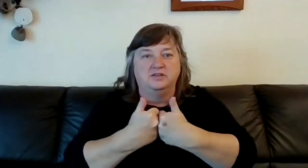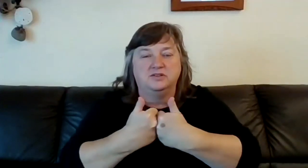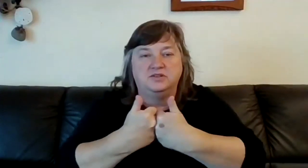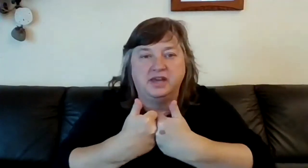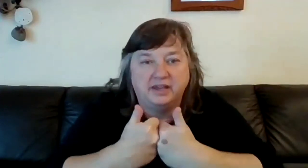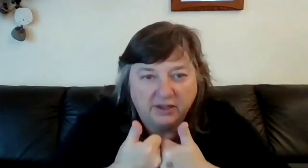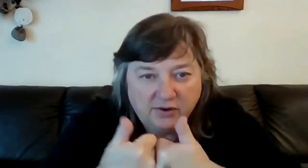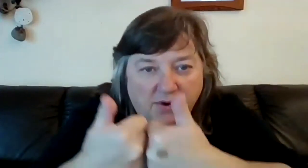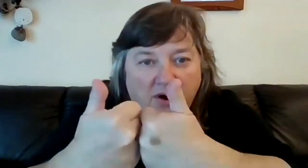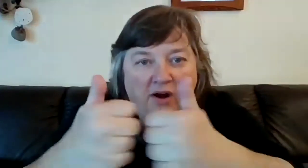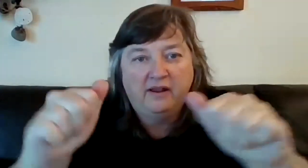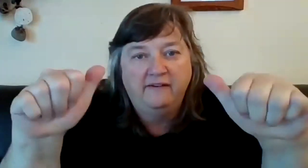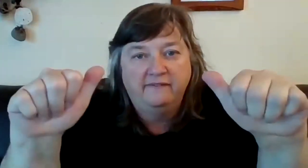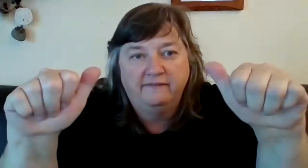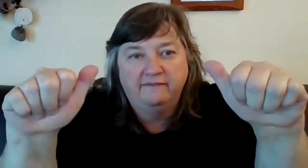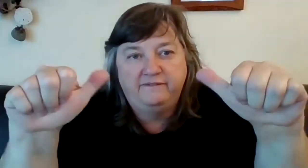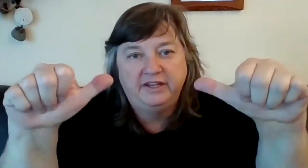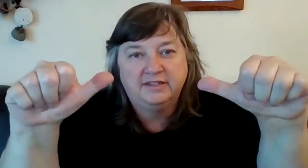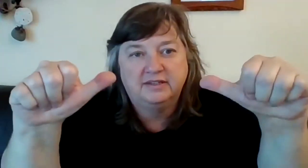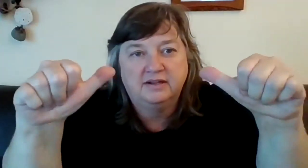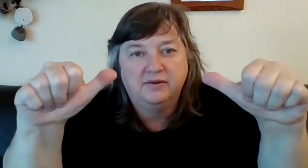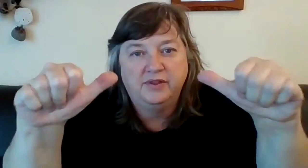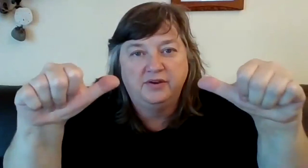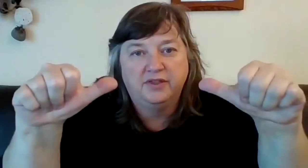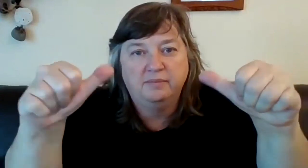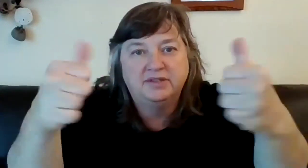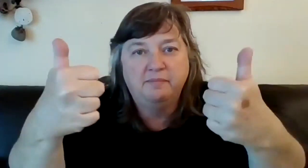So you take your fist with your thumbs up